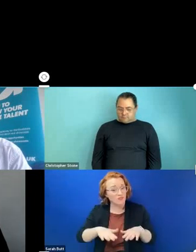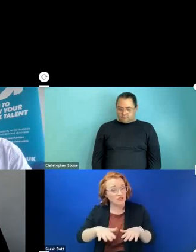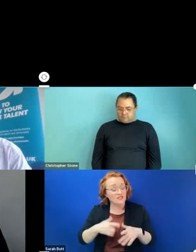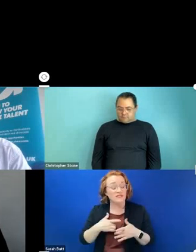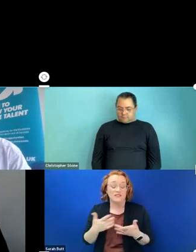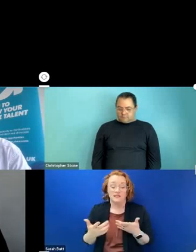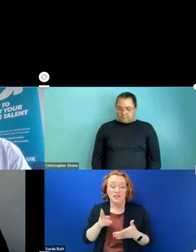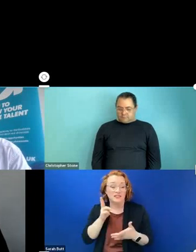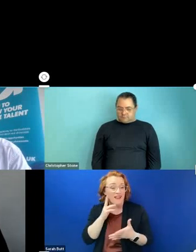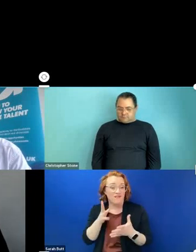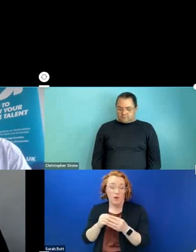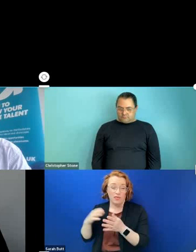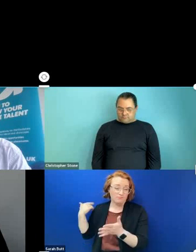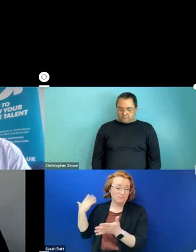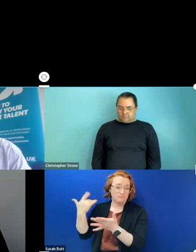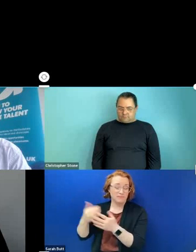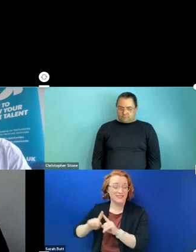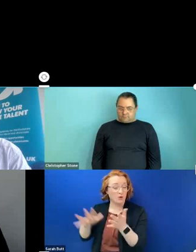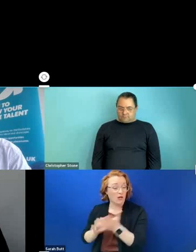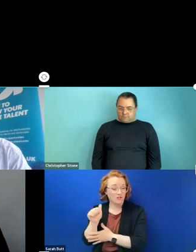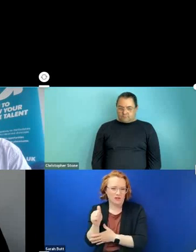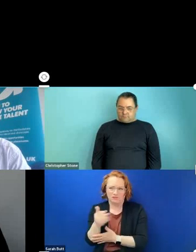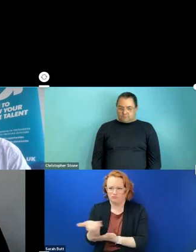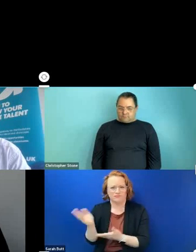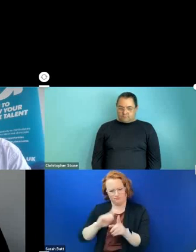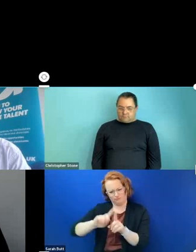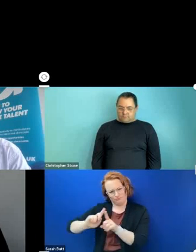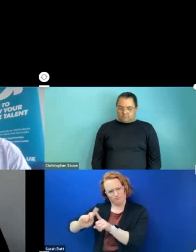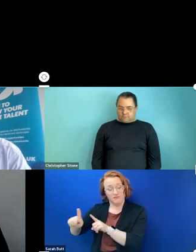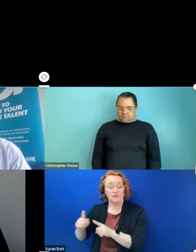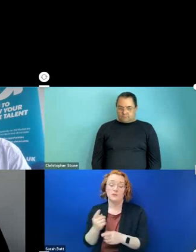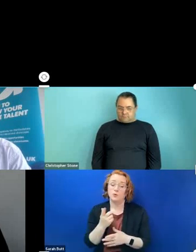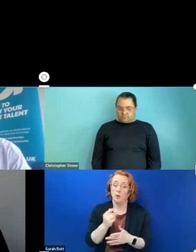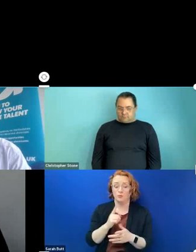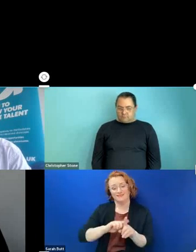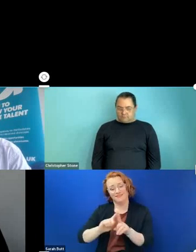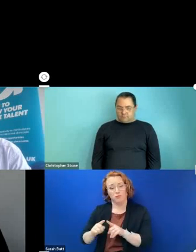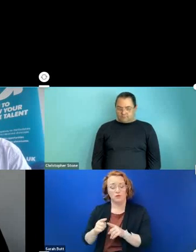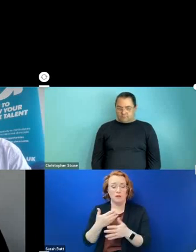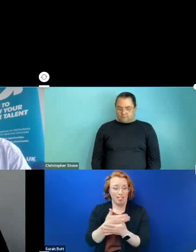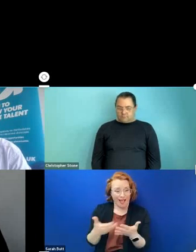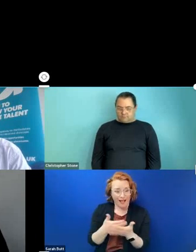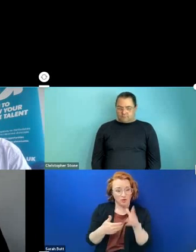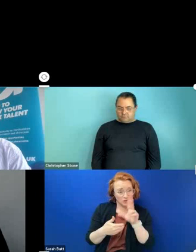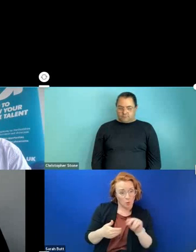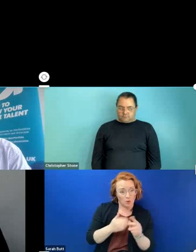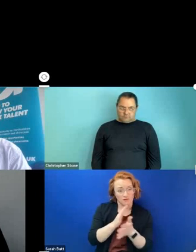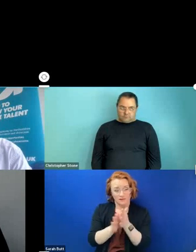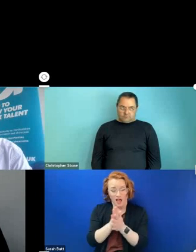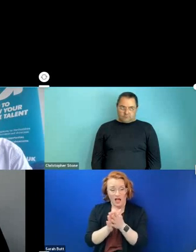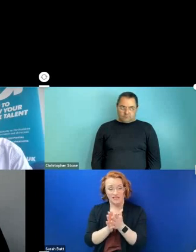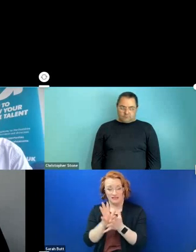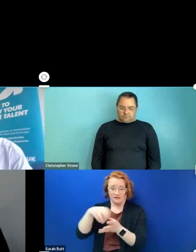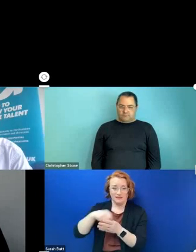deaf people with a heritage from a different culture. So there might be different languages being spoken or signed